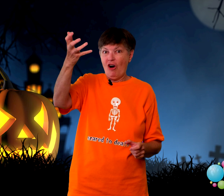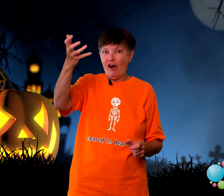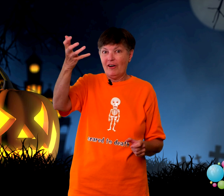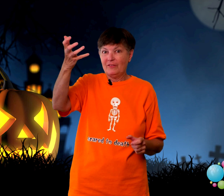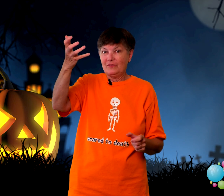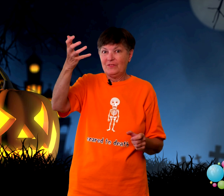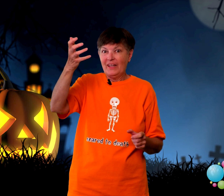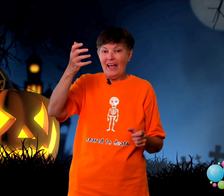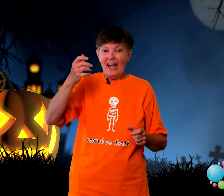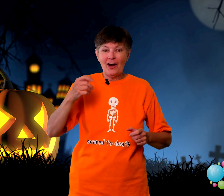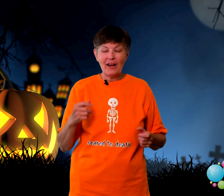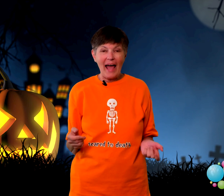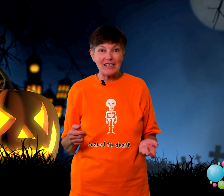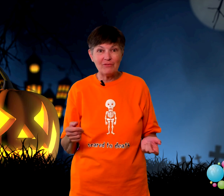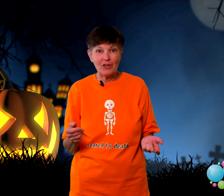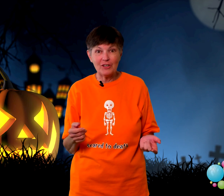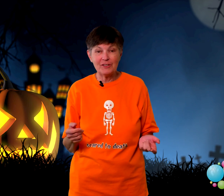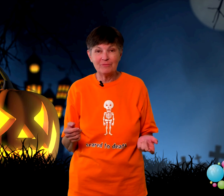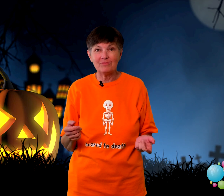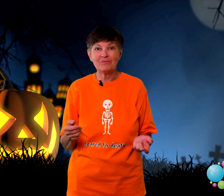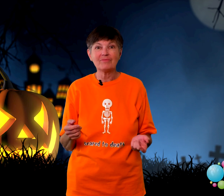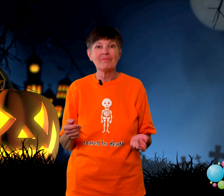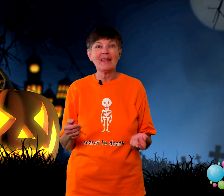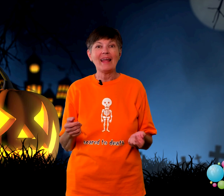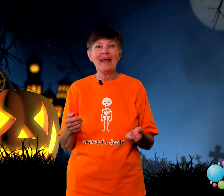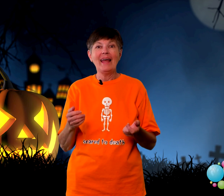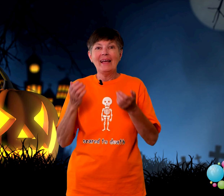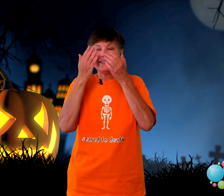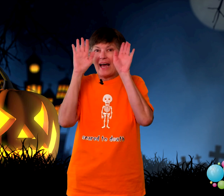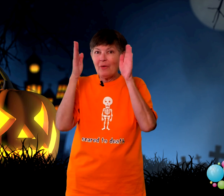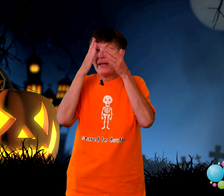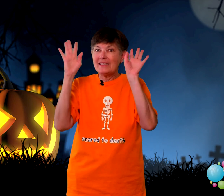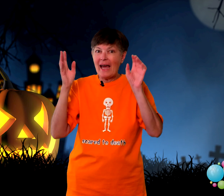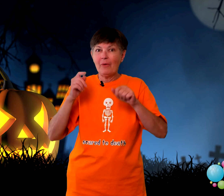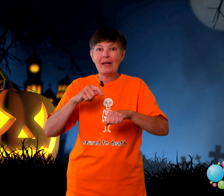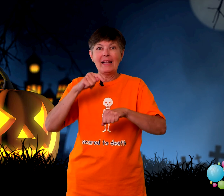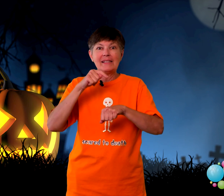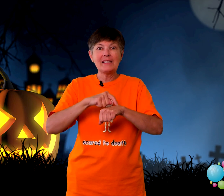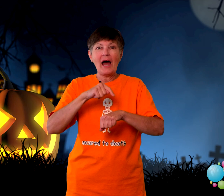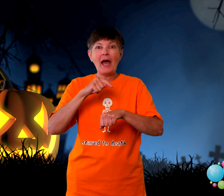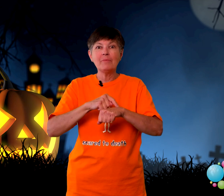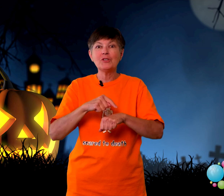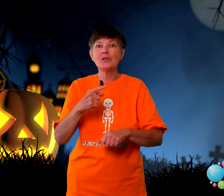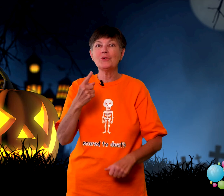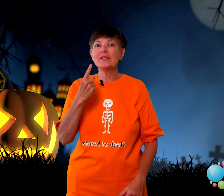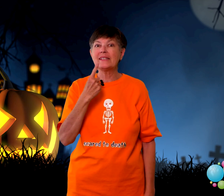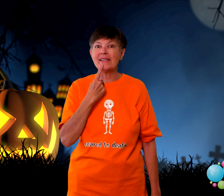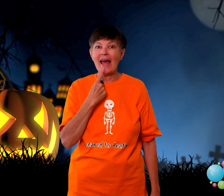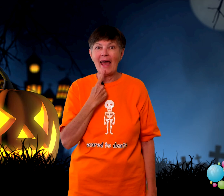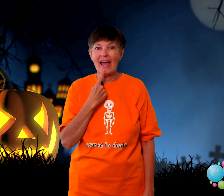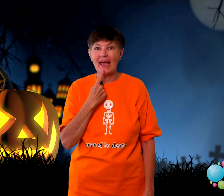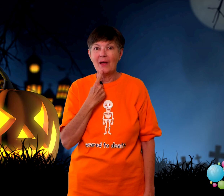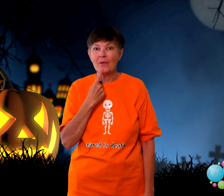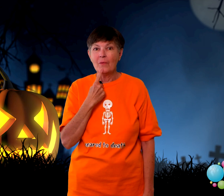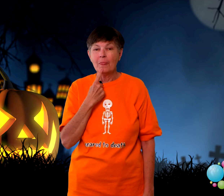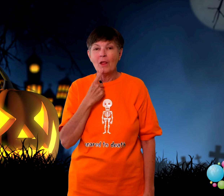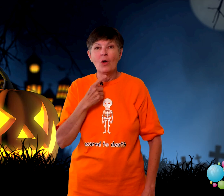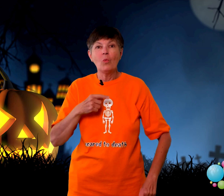roar. And our last verse, it's Halloween, it's time to say